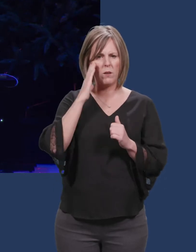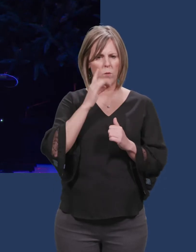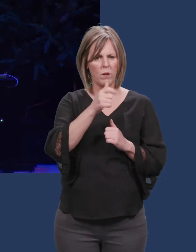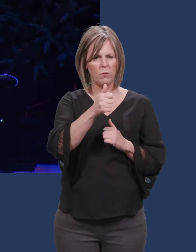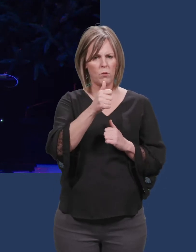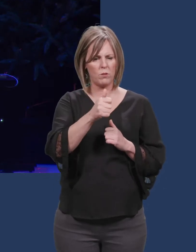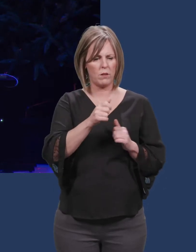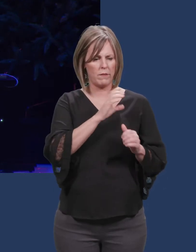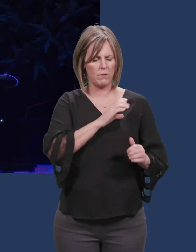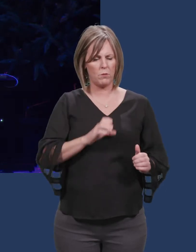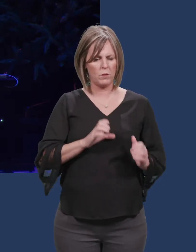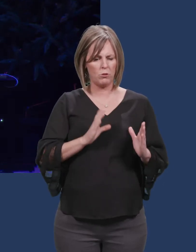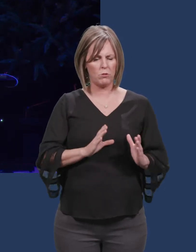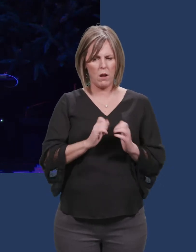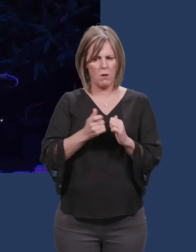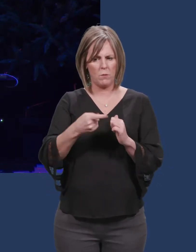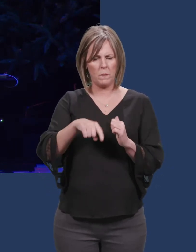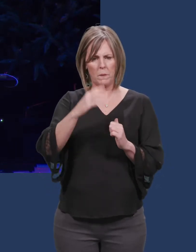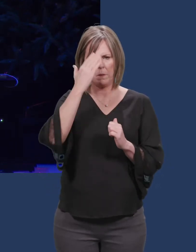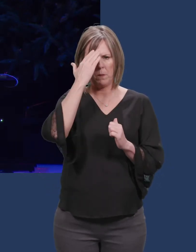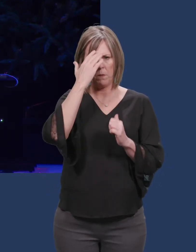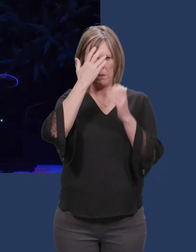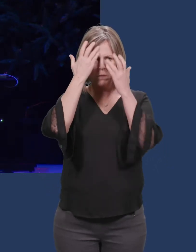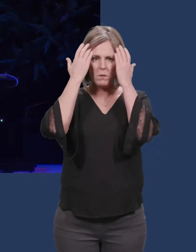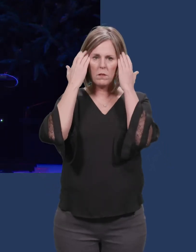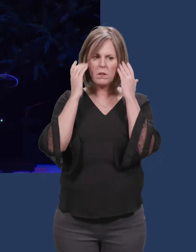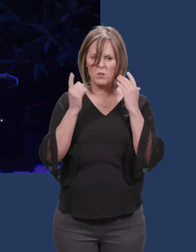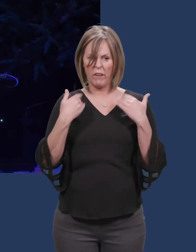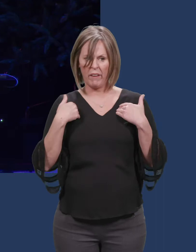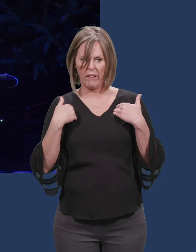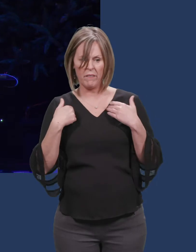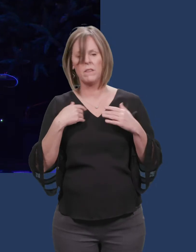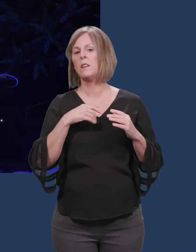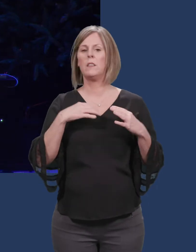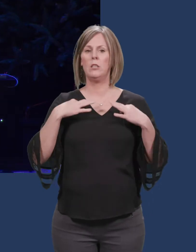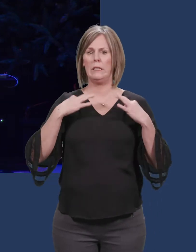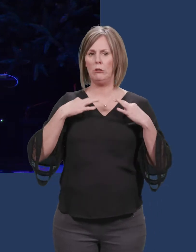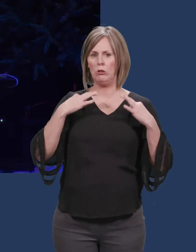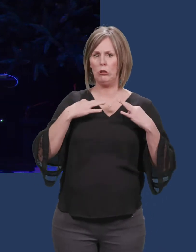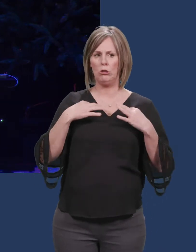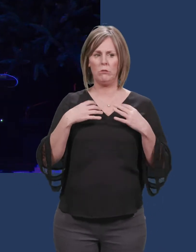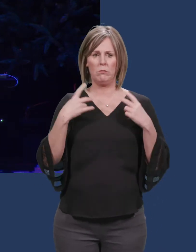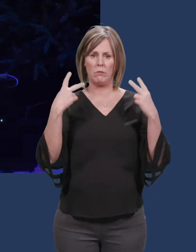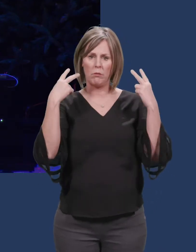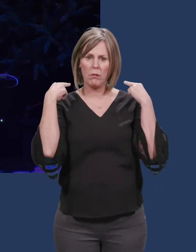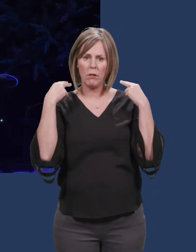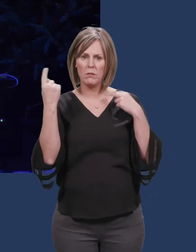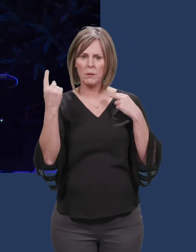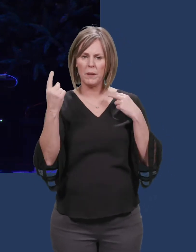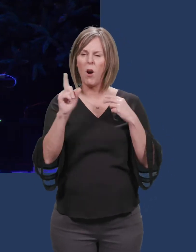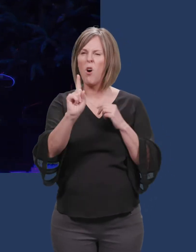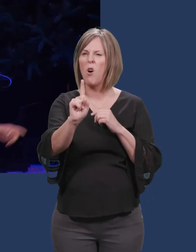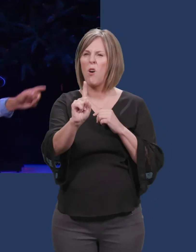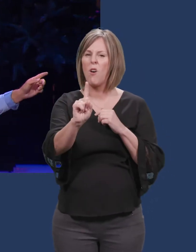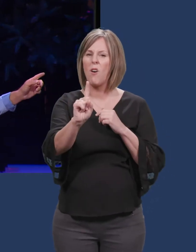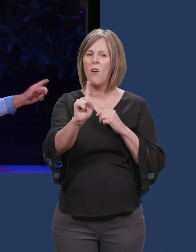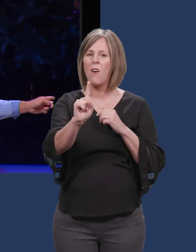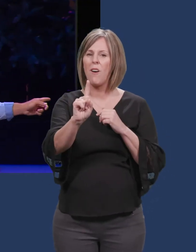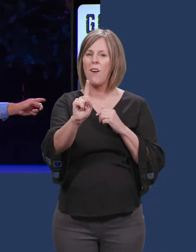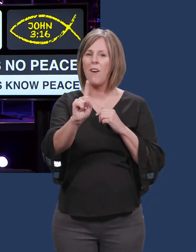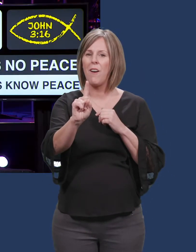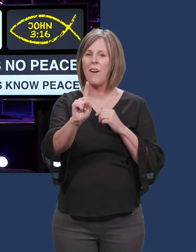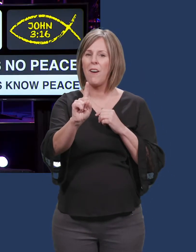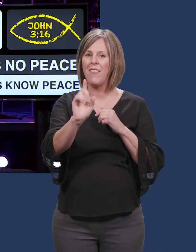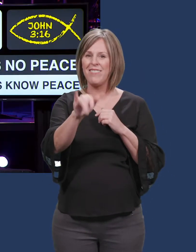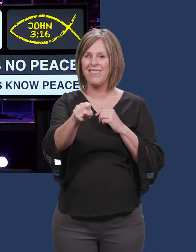Christianity, that you follow Jesus? Is it like Christian t-shirts, Christian haircuts? I got it. I bet it's